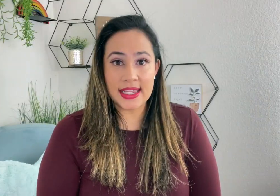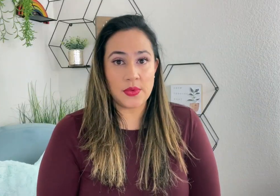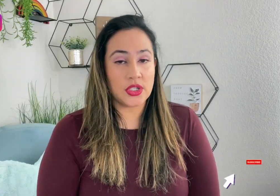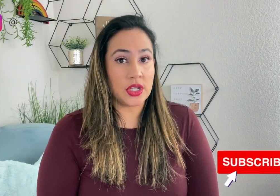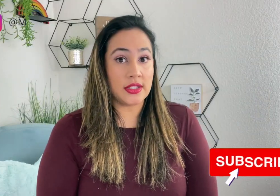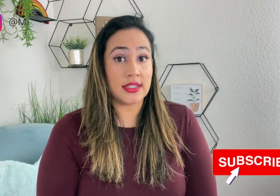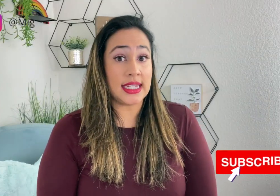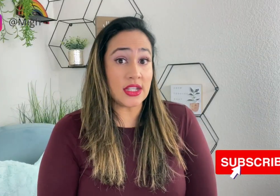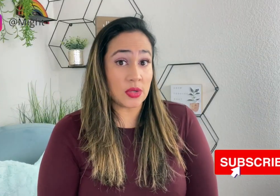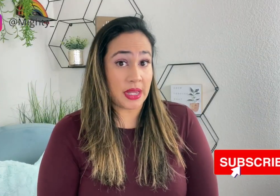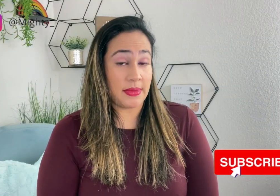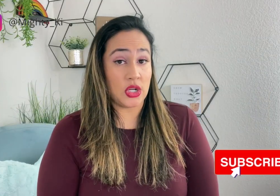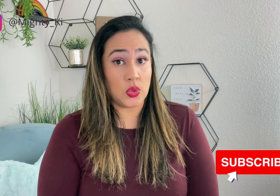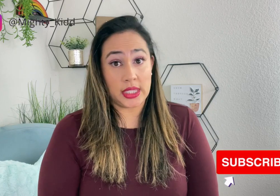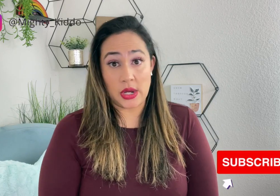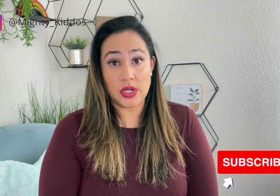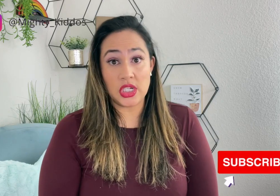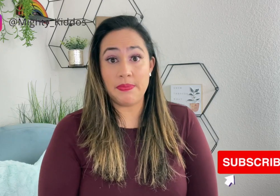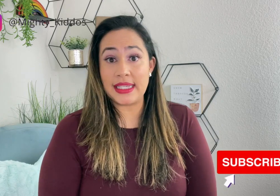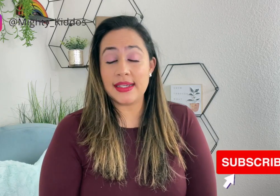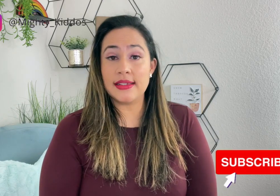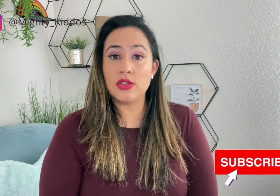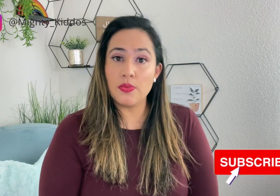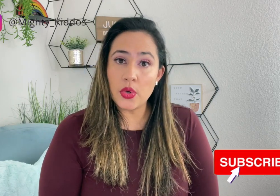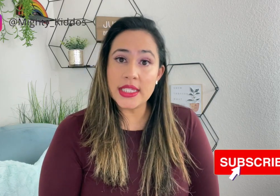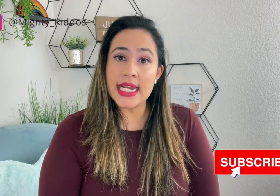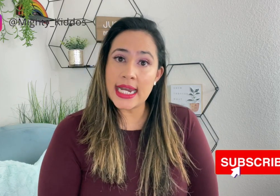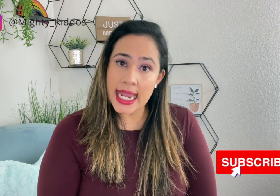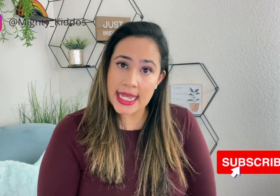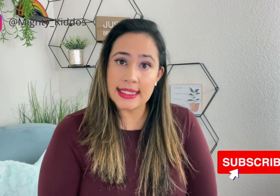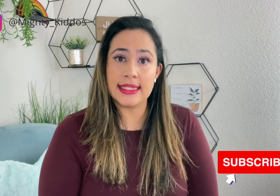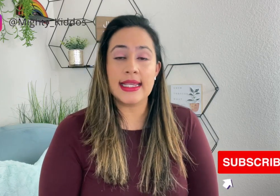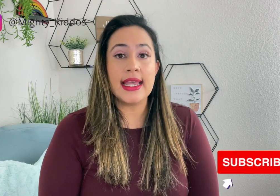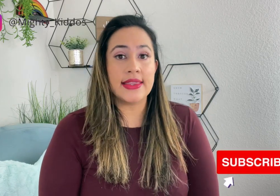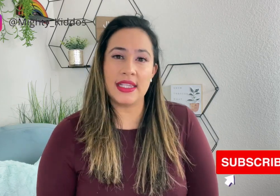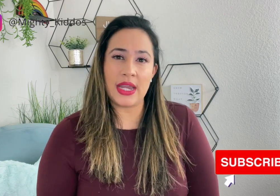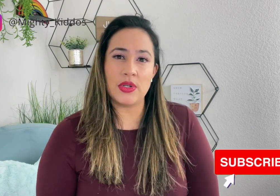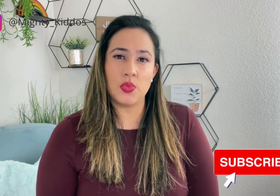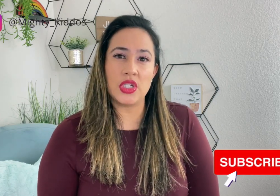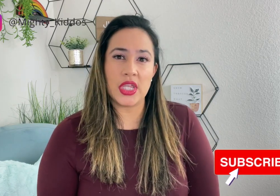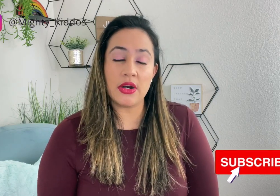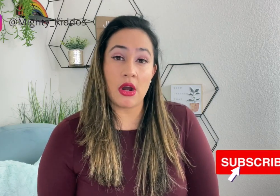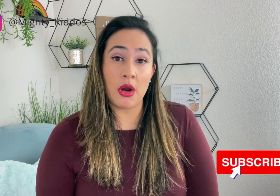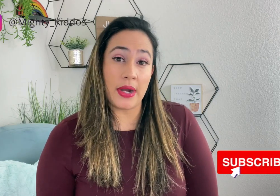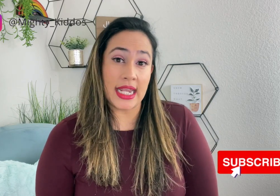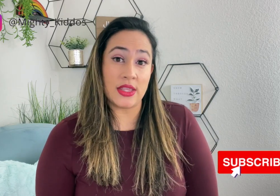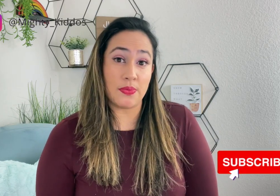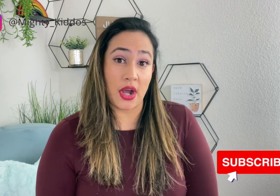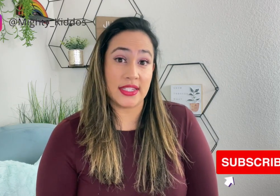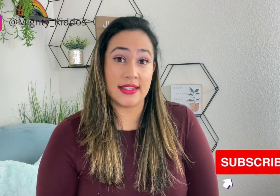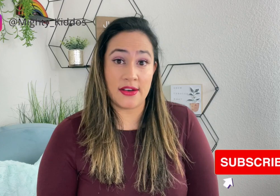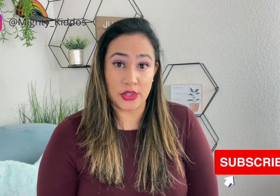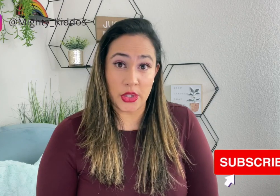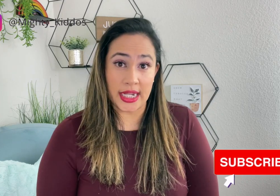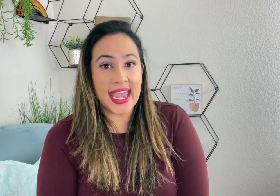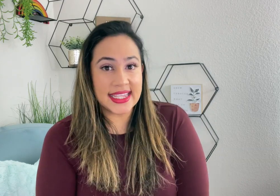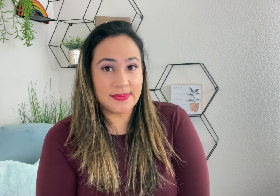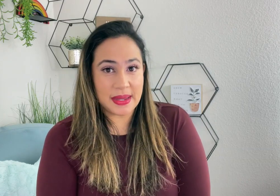language doesn't teach a baby a new language. It basically supports and enhances the language which they are already in the process of learning. Hence, baby